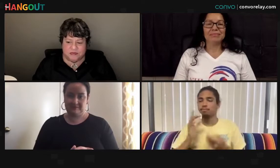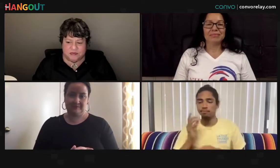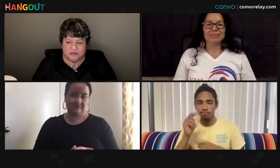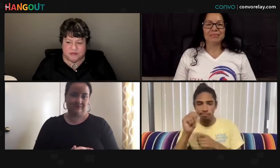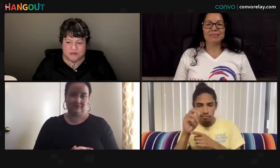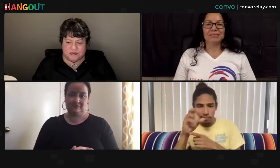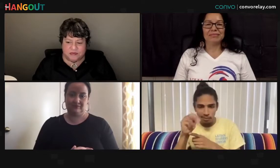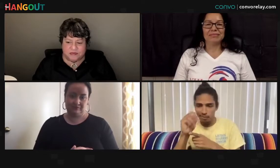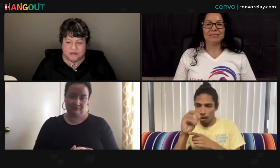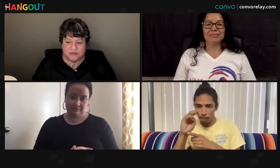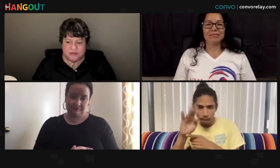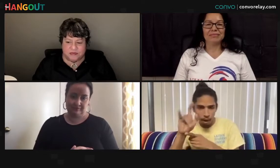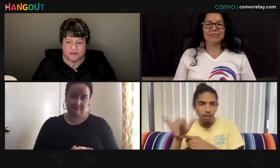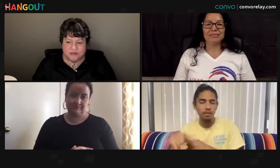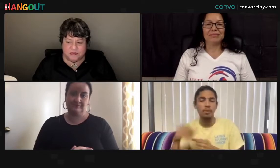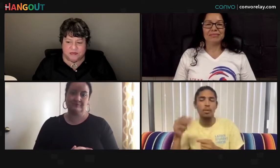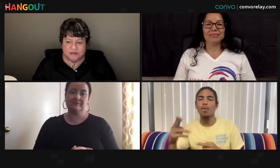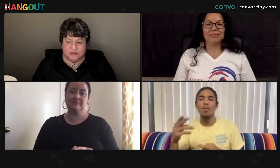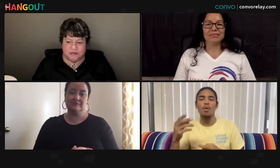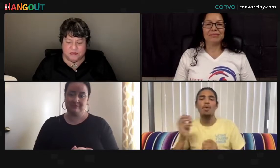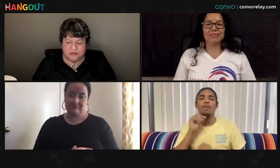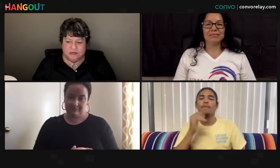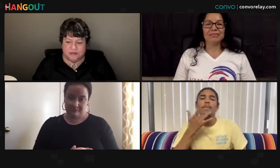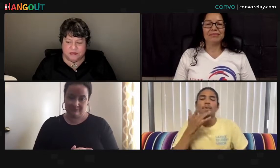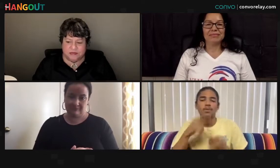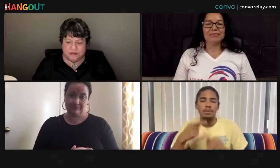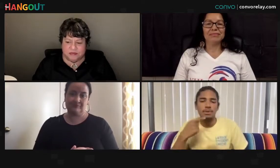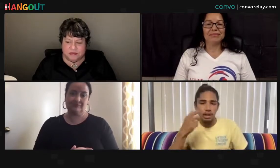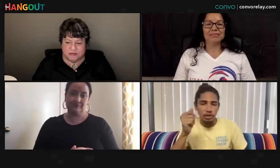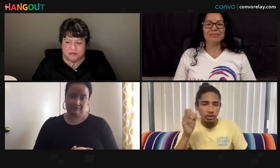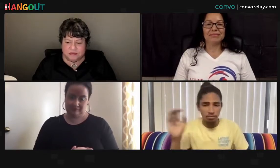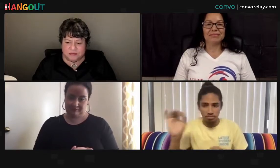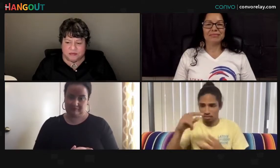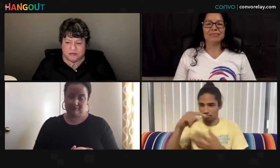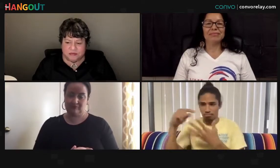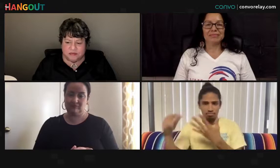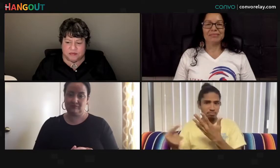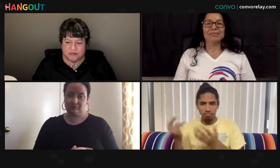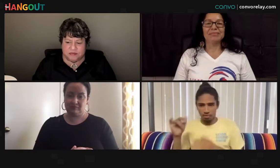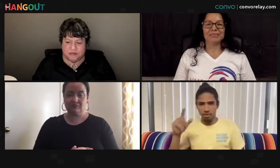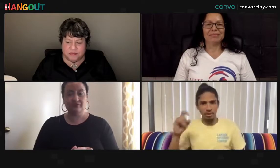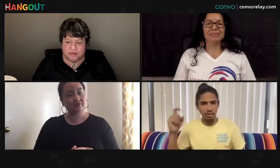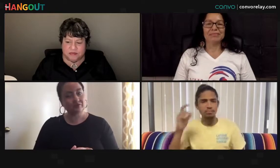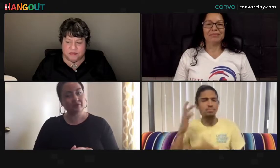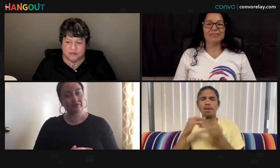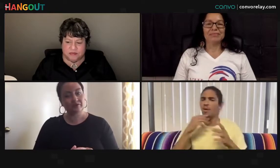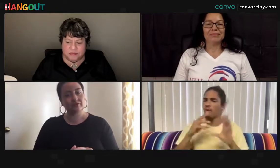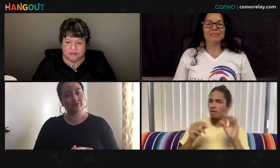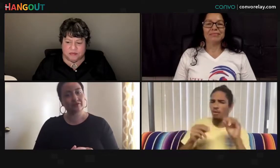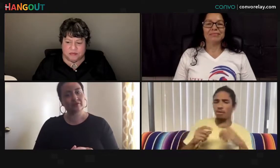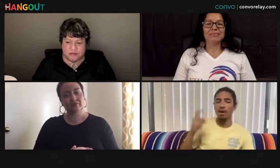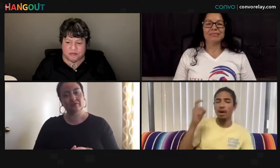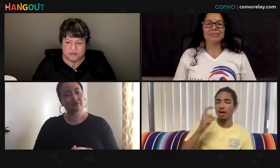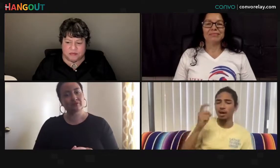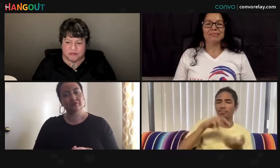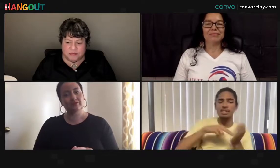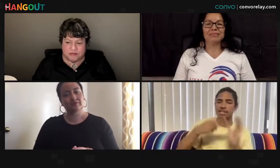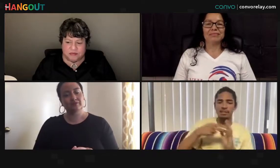and masculine. Is it, or some people don't prefer to even state the gender, and that's why they use the